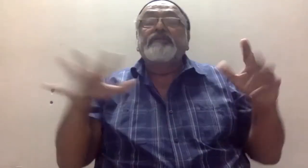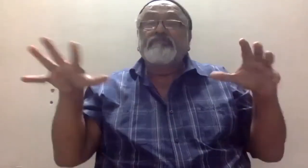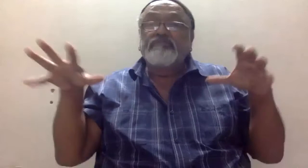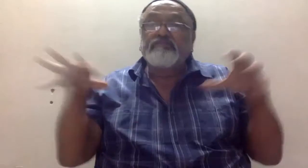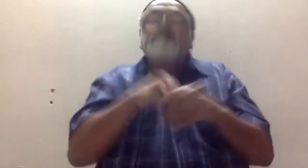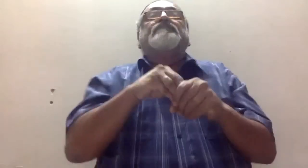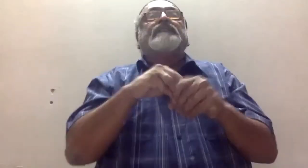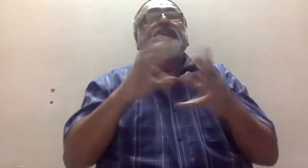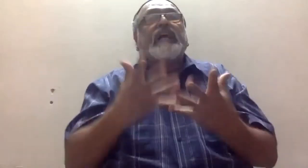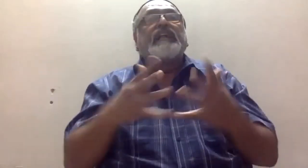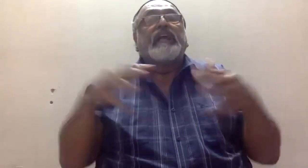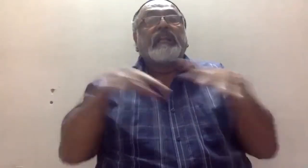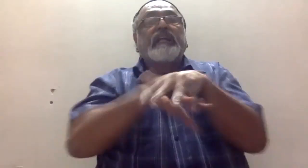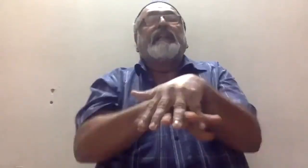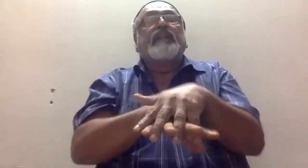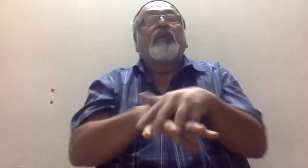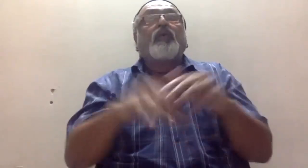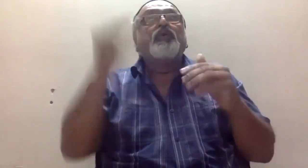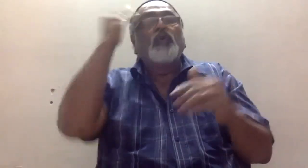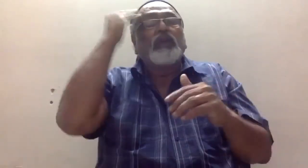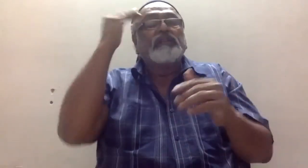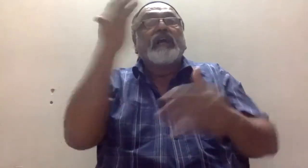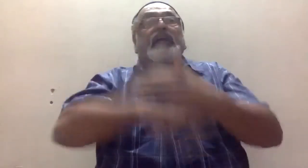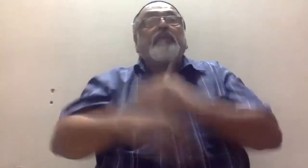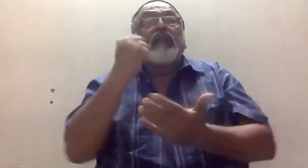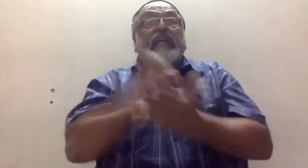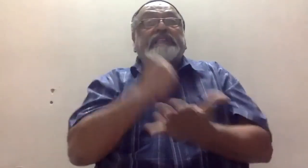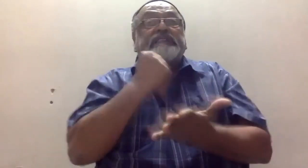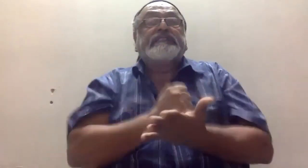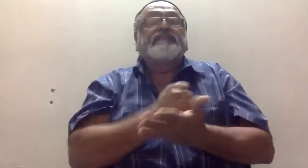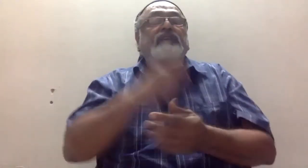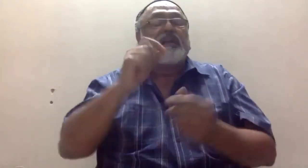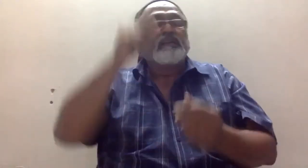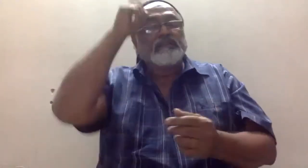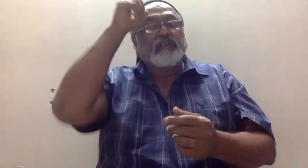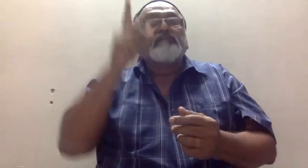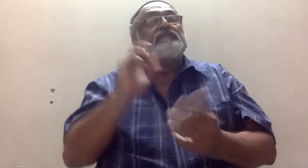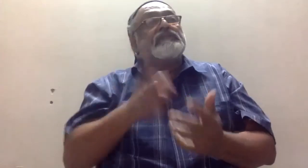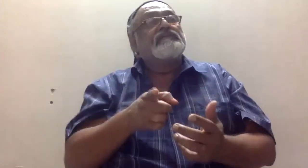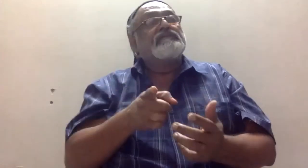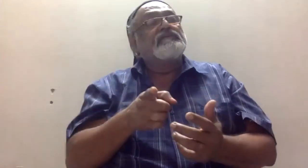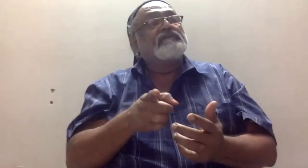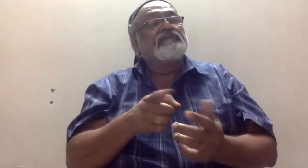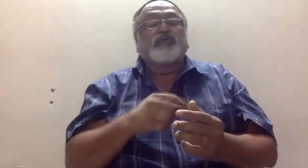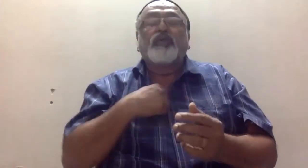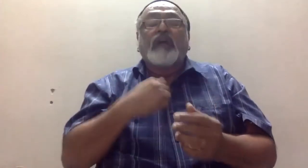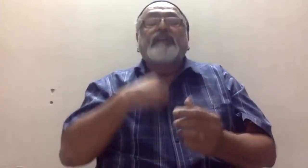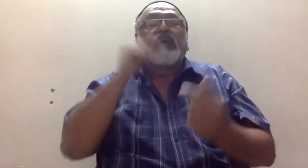and of course knowledge of disability rights. So yes, I completely agree. In medical field, yes, there